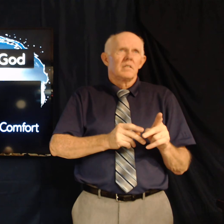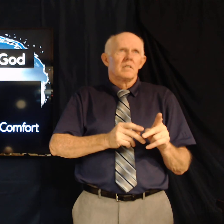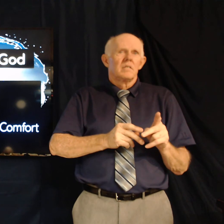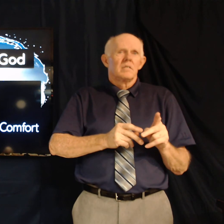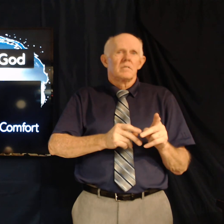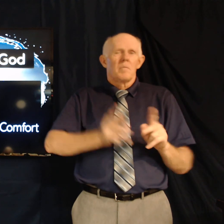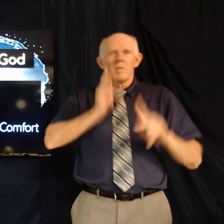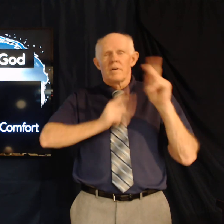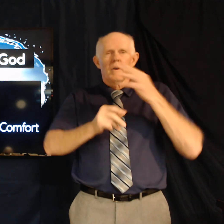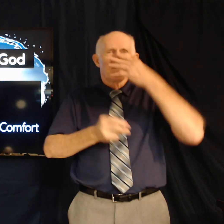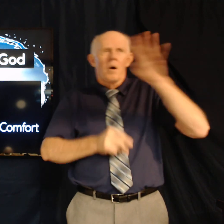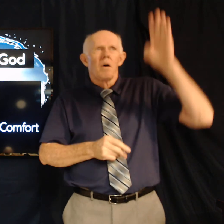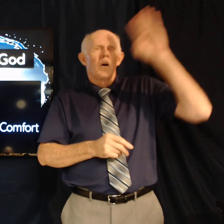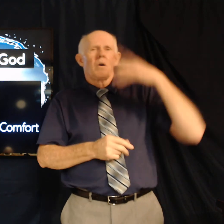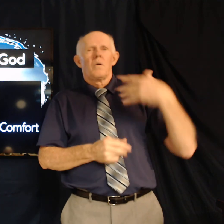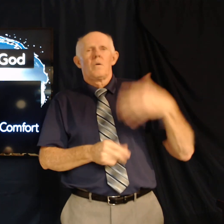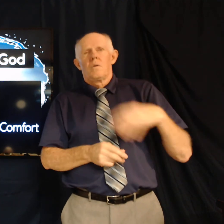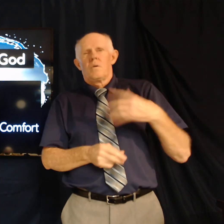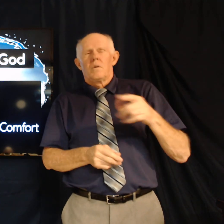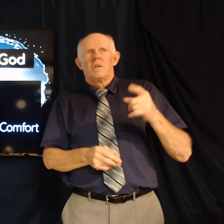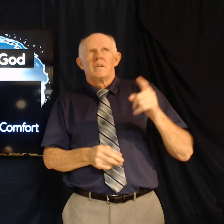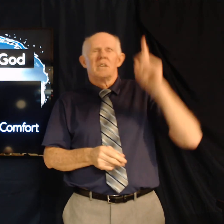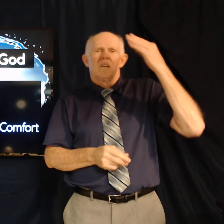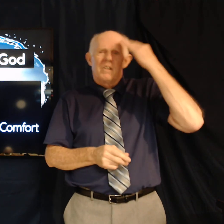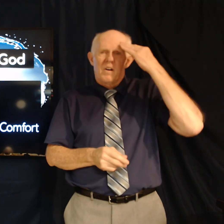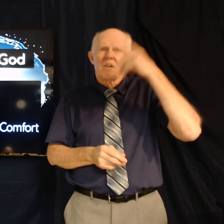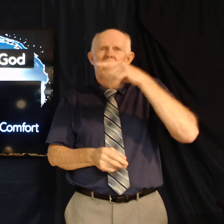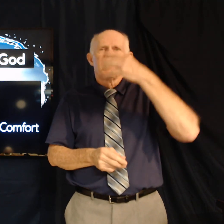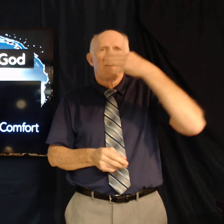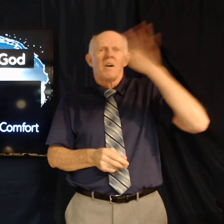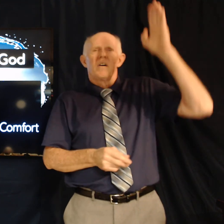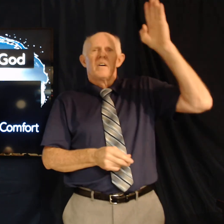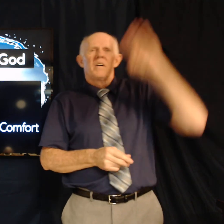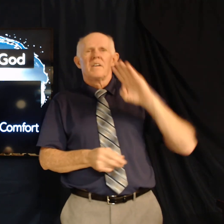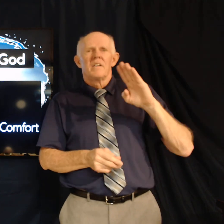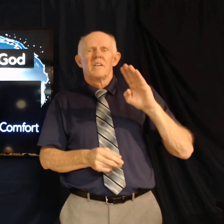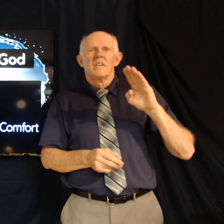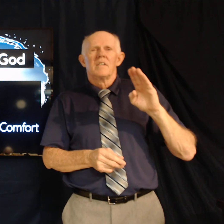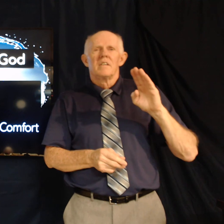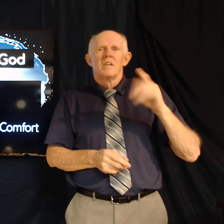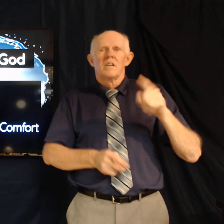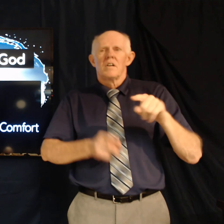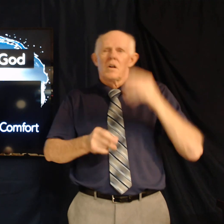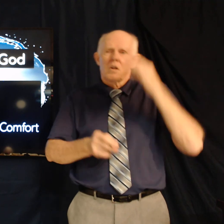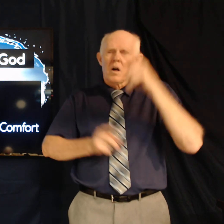people. Some people ignore God. They ignore Him.